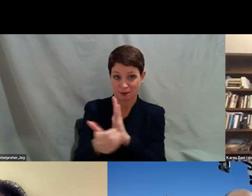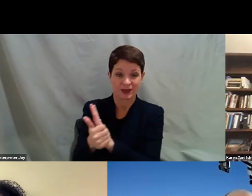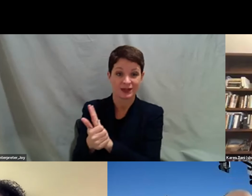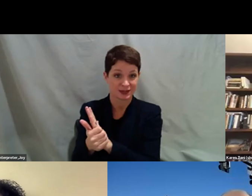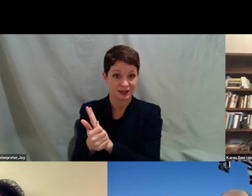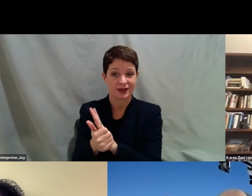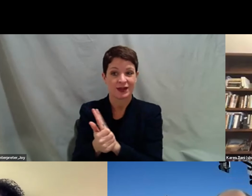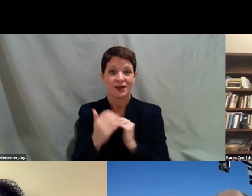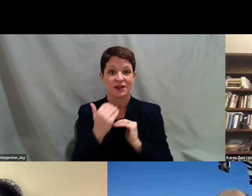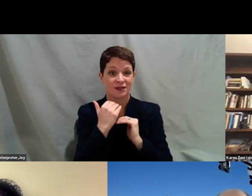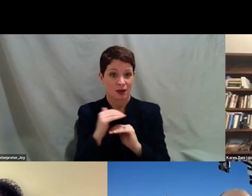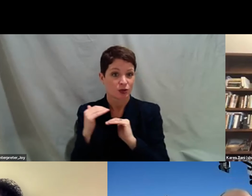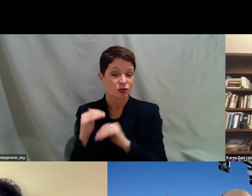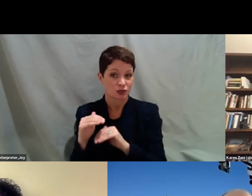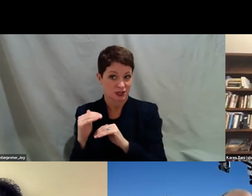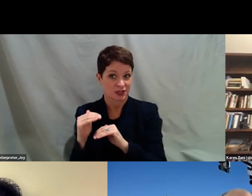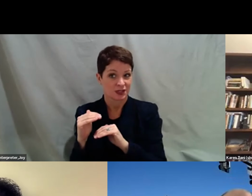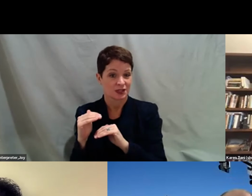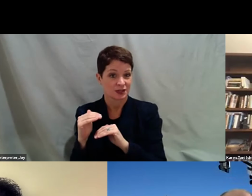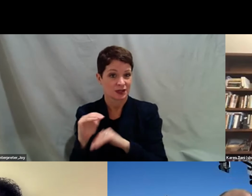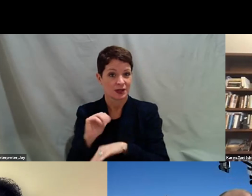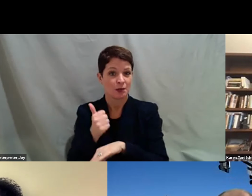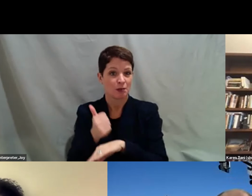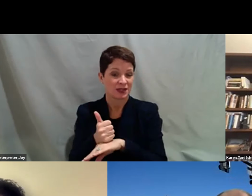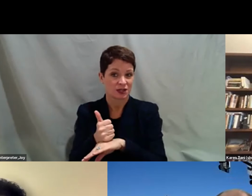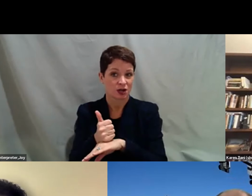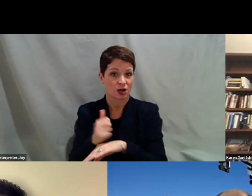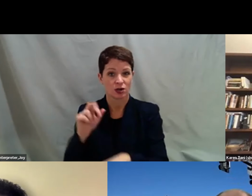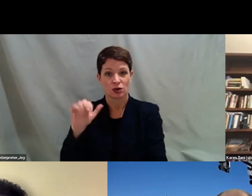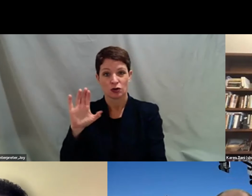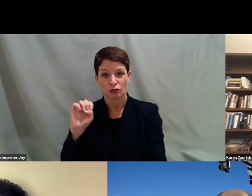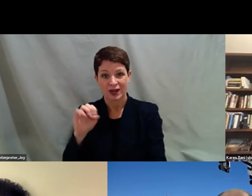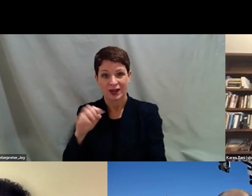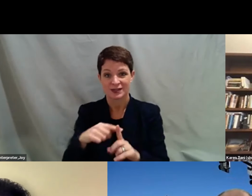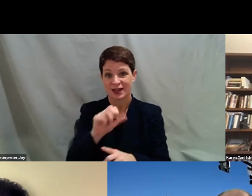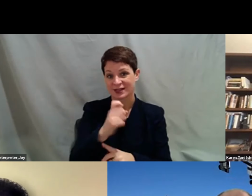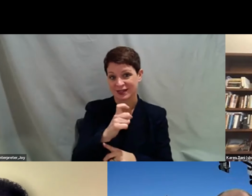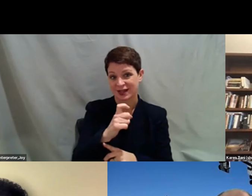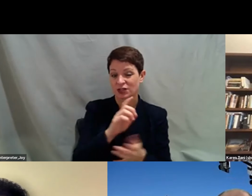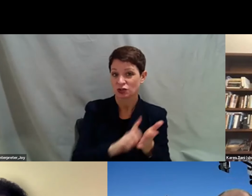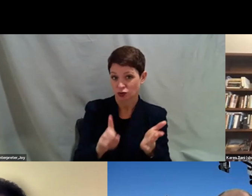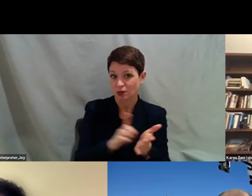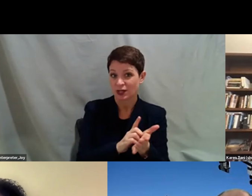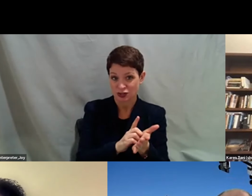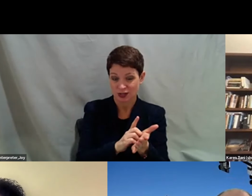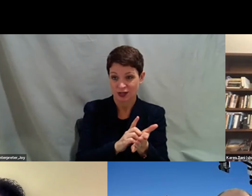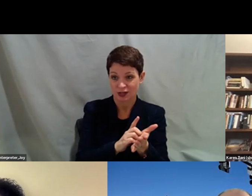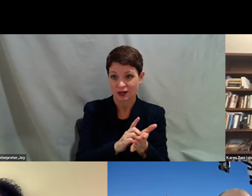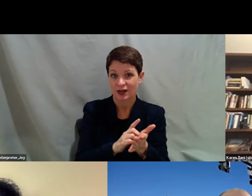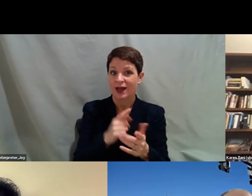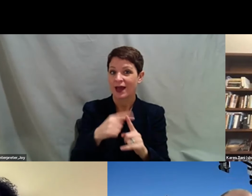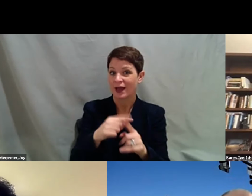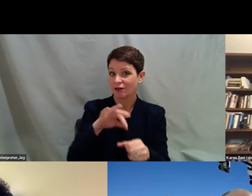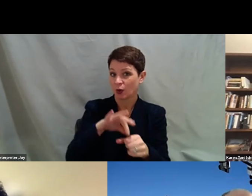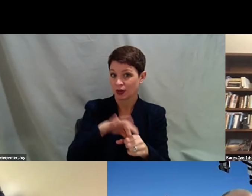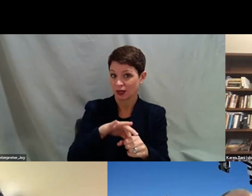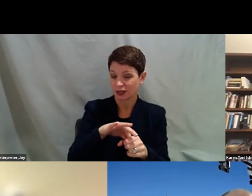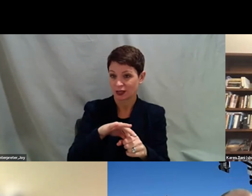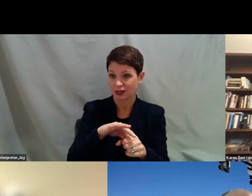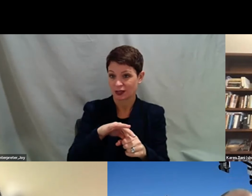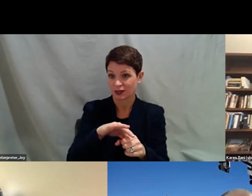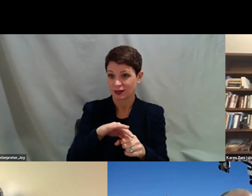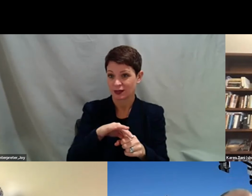restricted on the basis of race and sex, sort of discrimination in voting, you